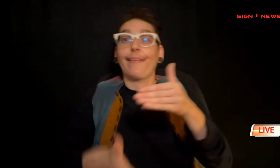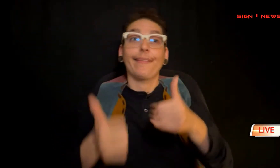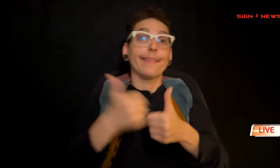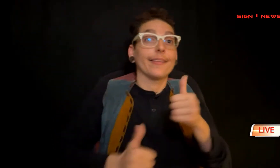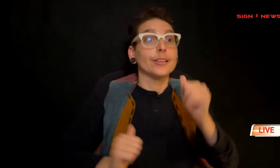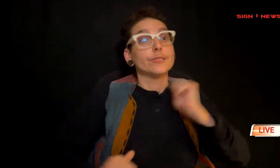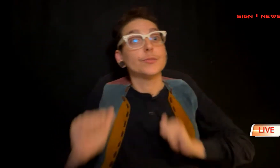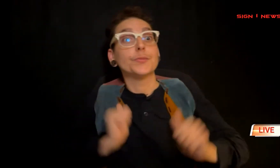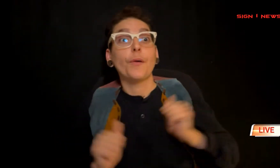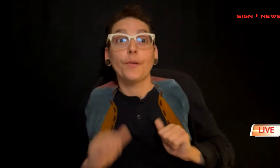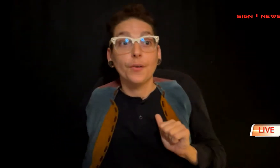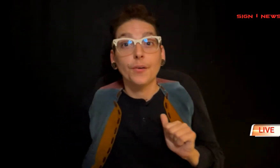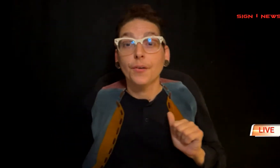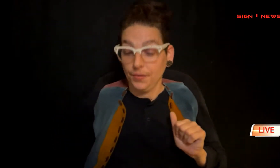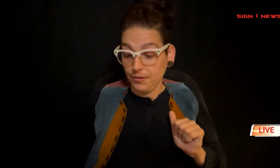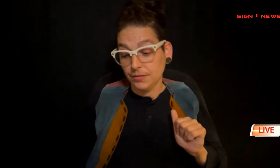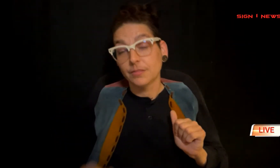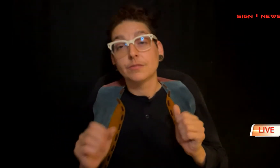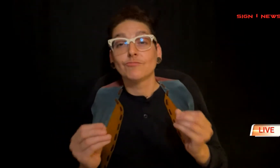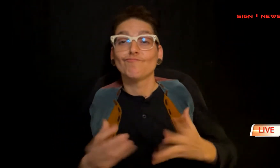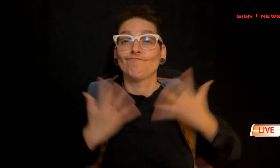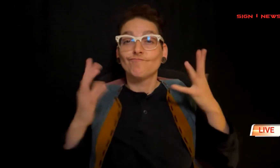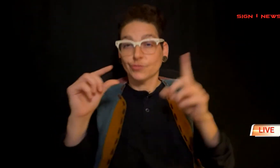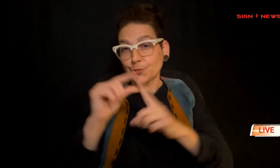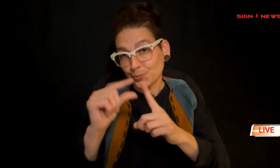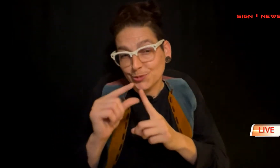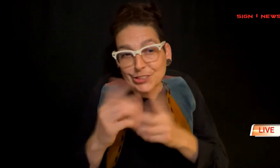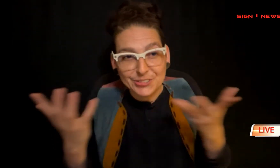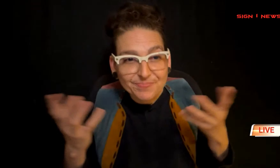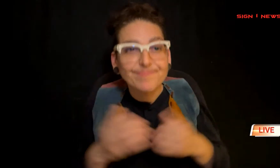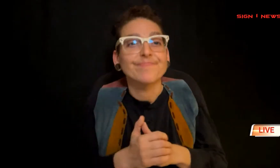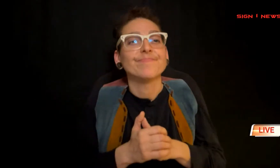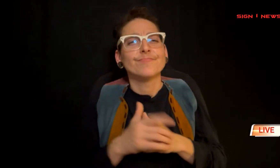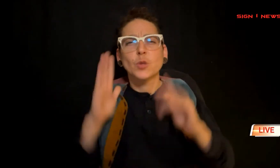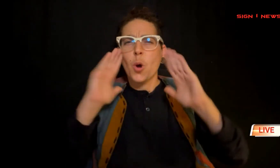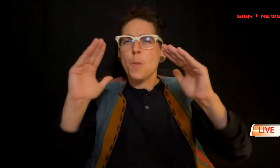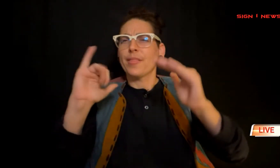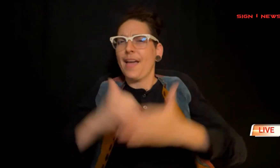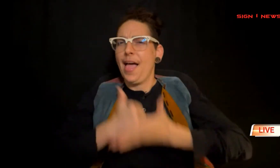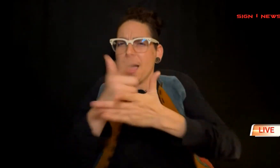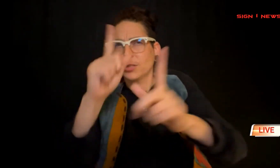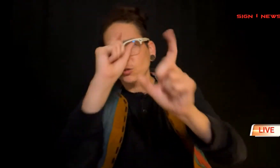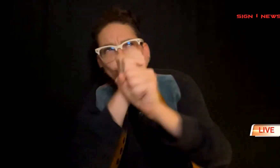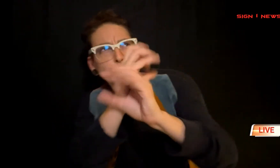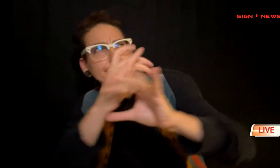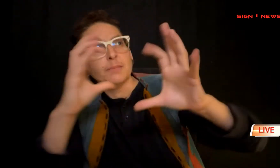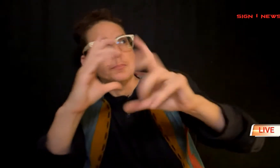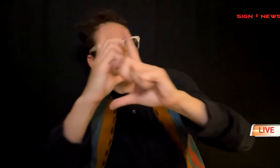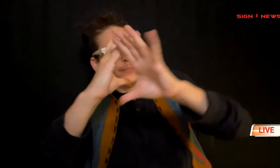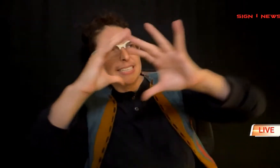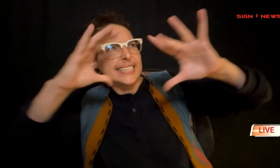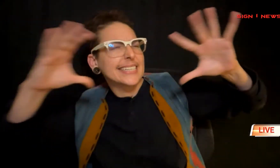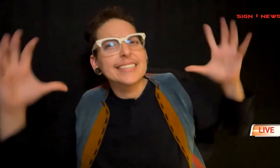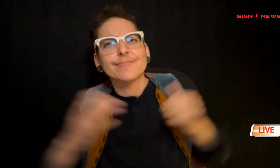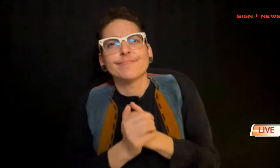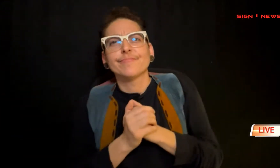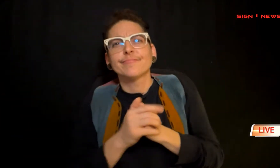As always, we like to end each show with words of inspiration, words that will hopefully help you dream a